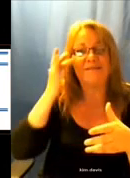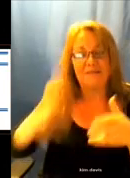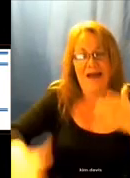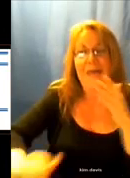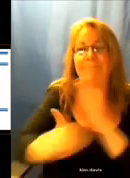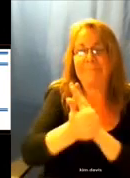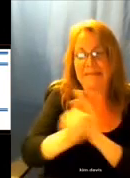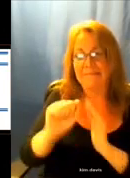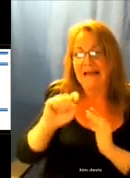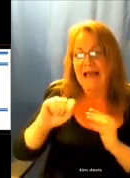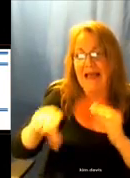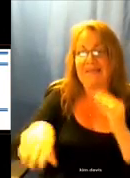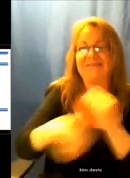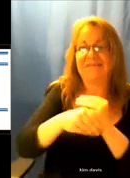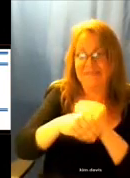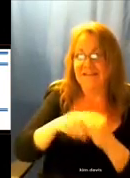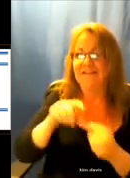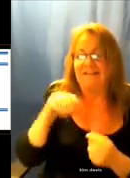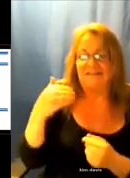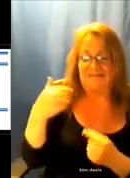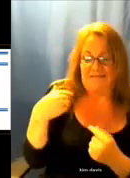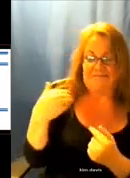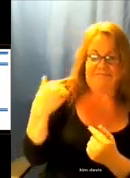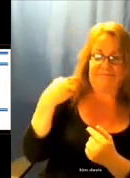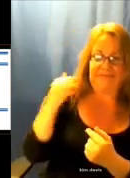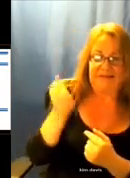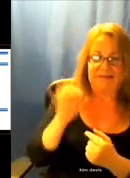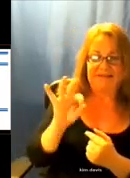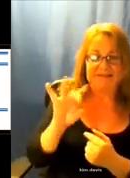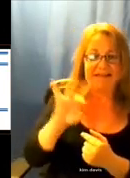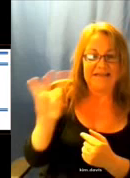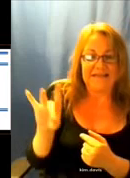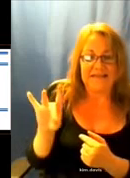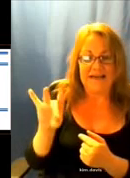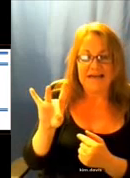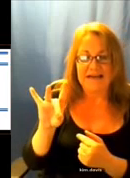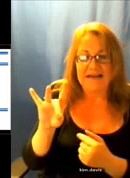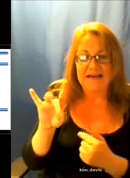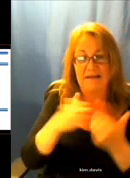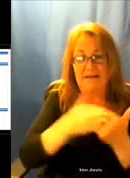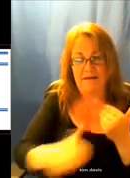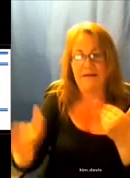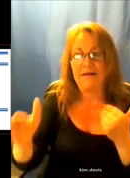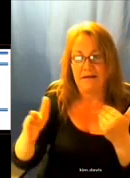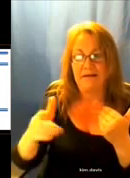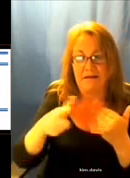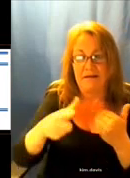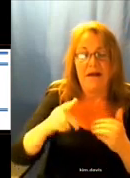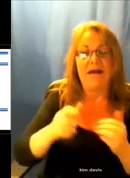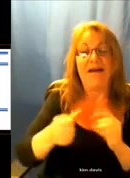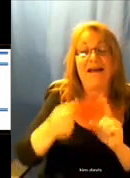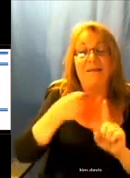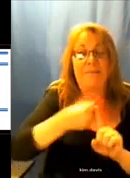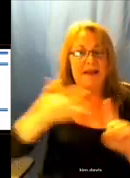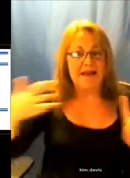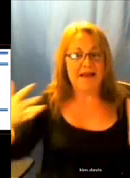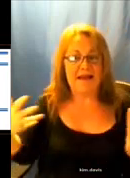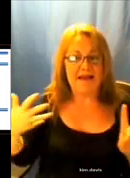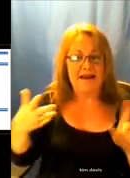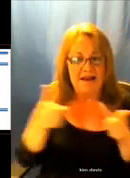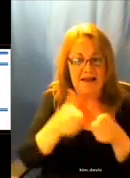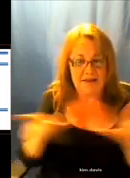But the people with disabilities and families were not covered under the original Act, so there was an amendment added